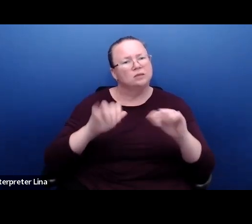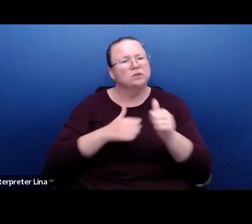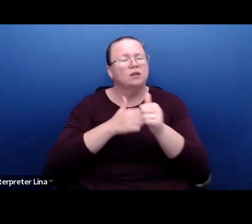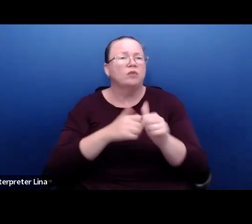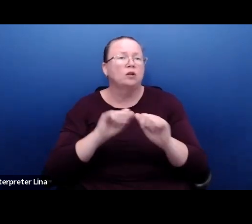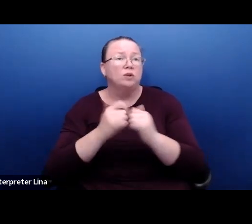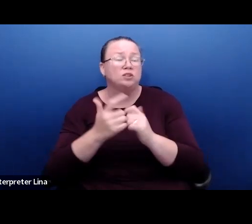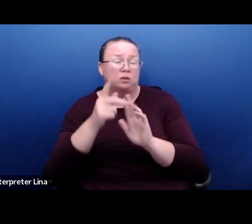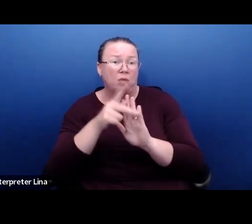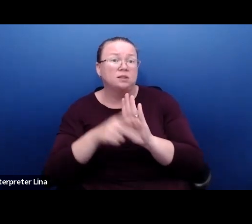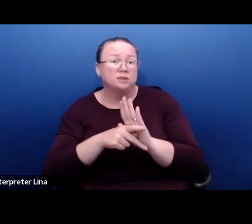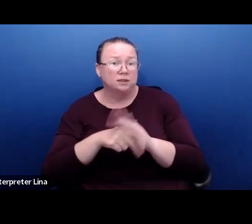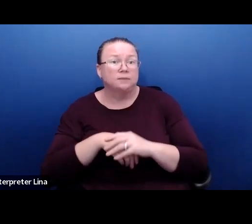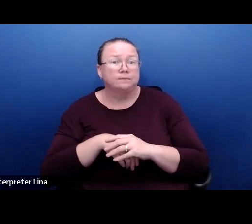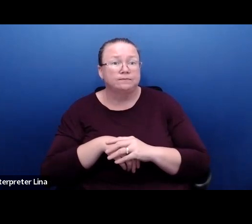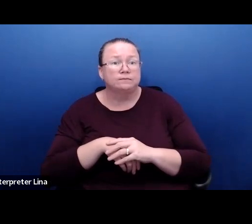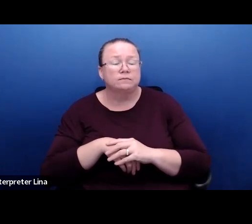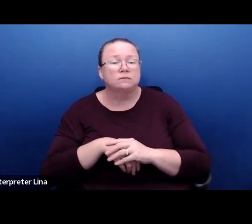policy.